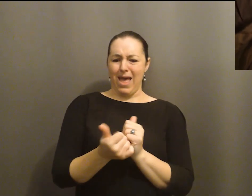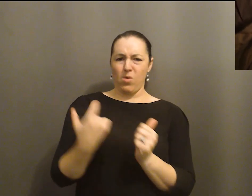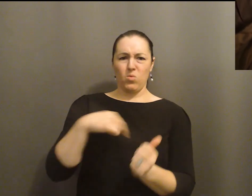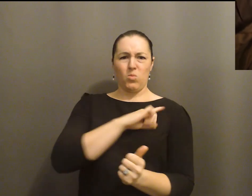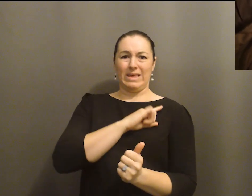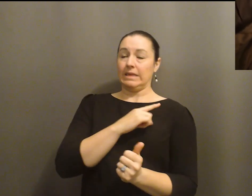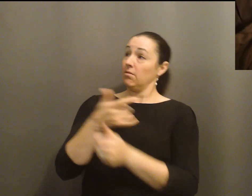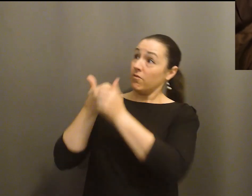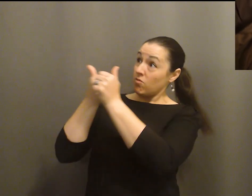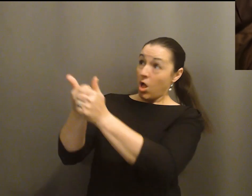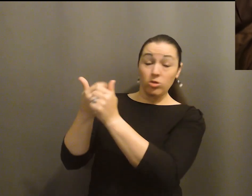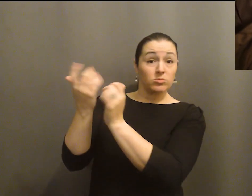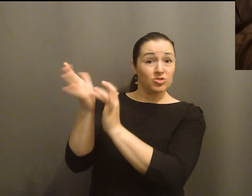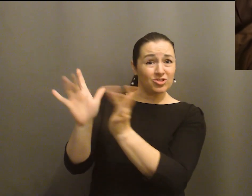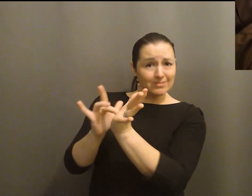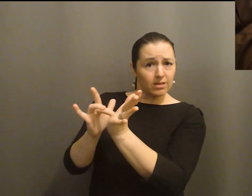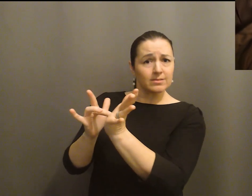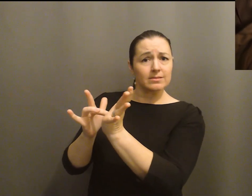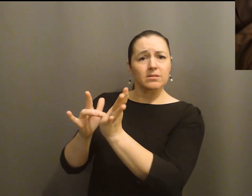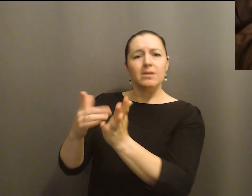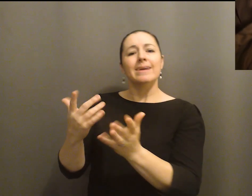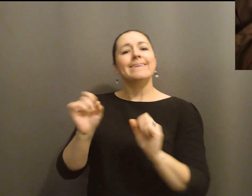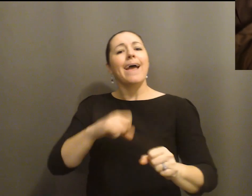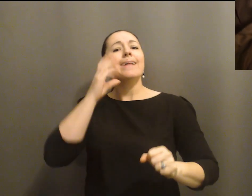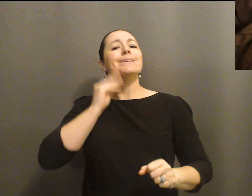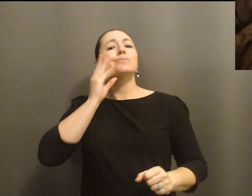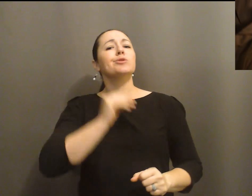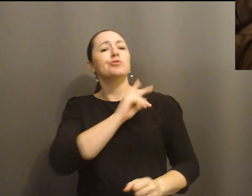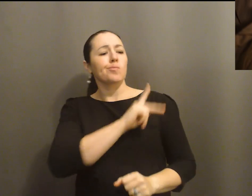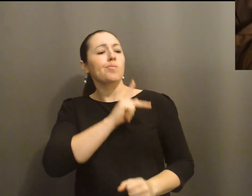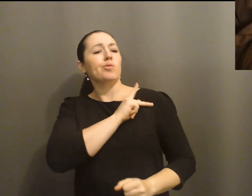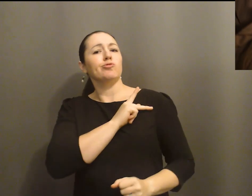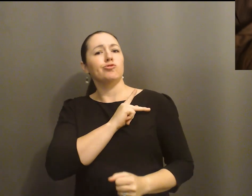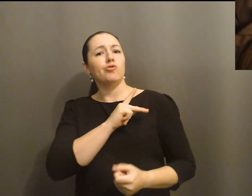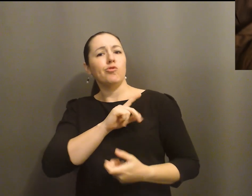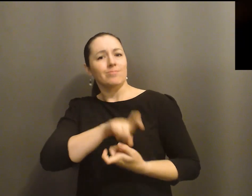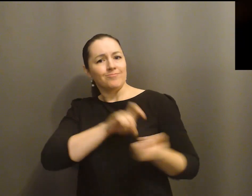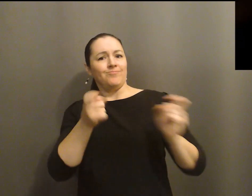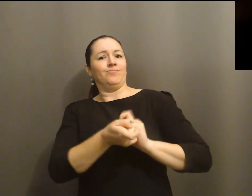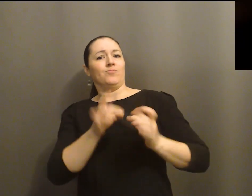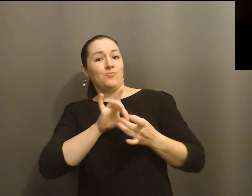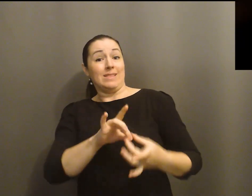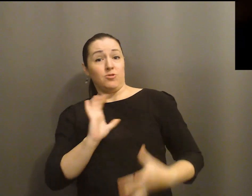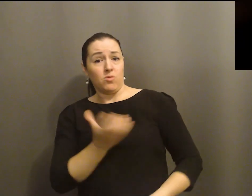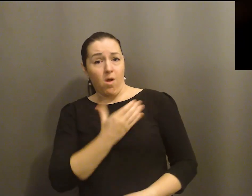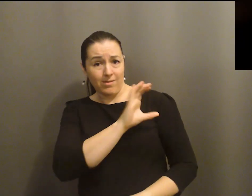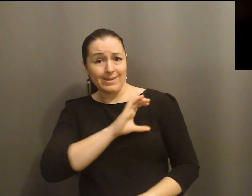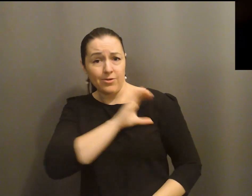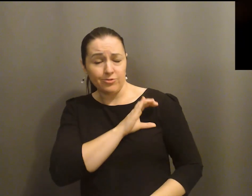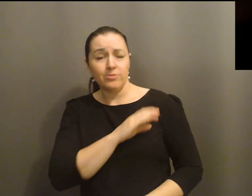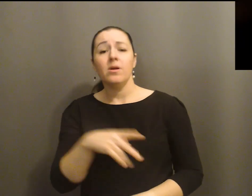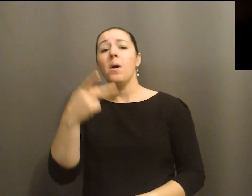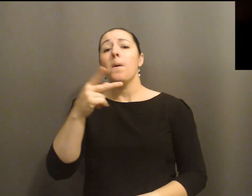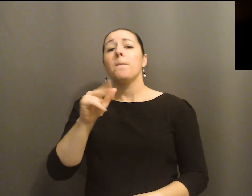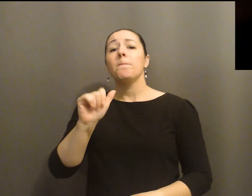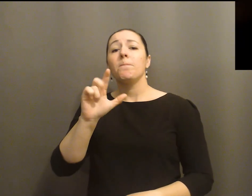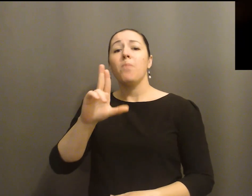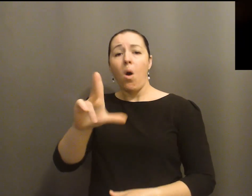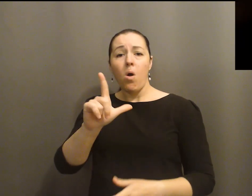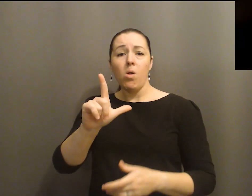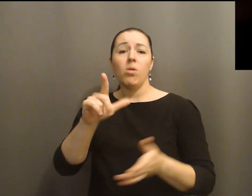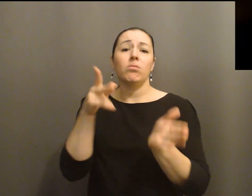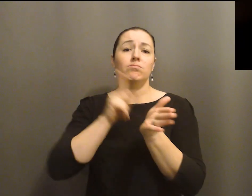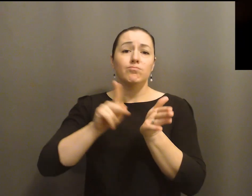as followers of Jesus, experience personal transformation of our character? The Apostle Paul tells us in Galatians 5,